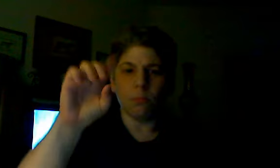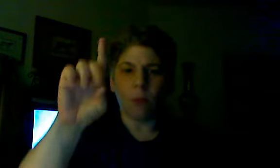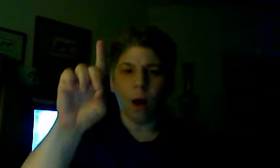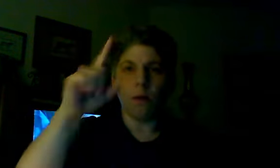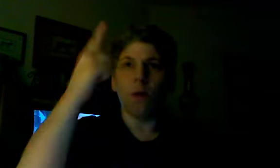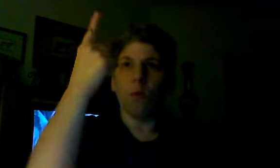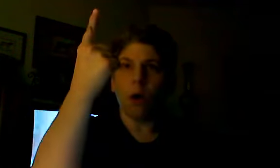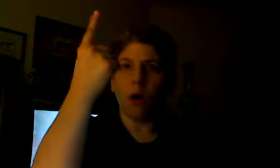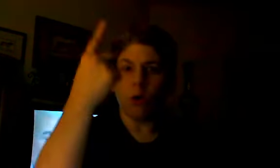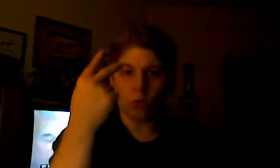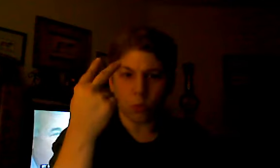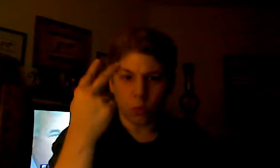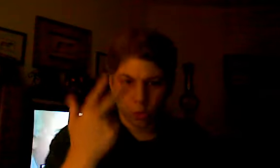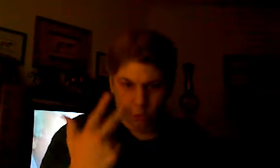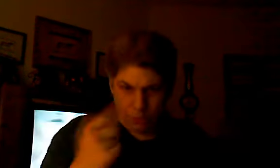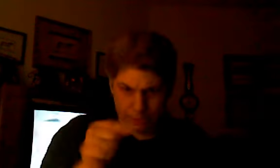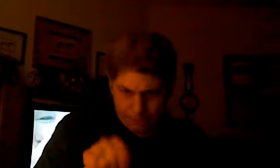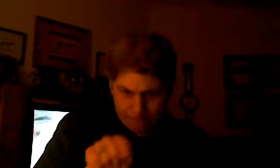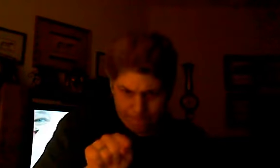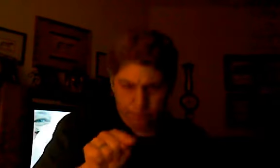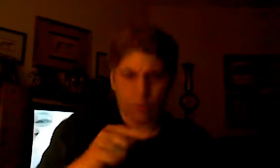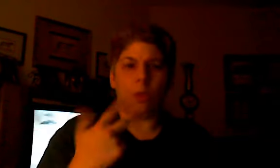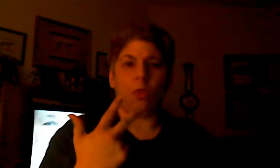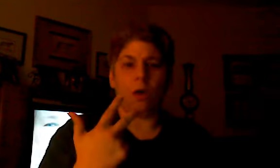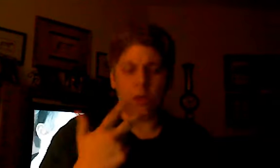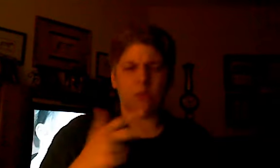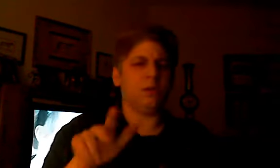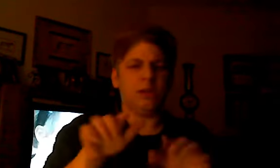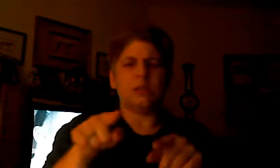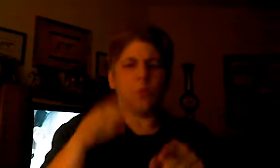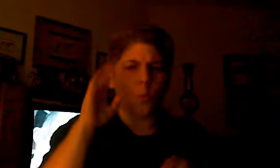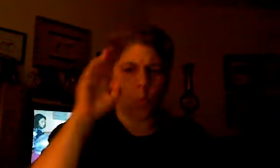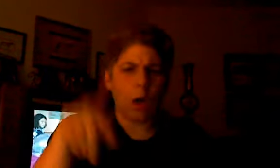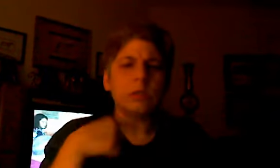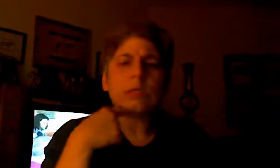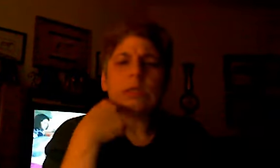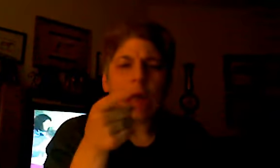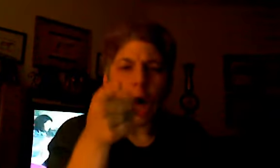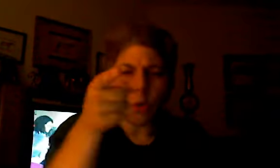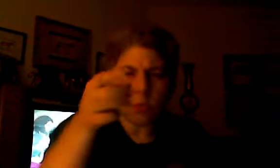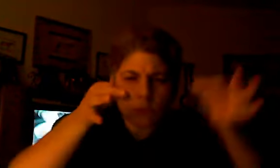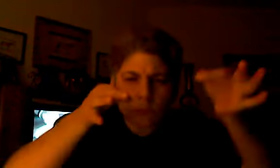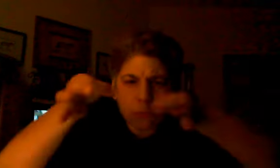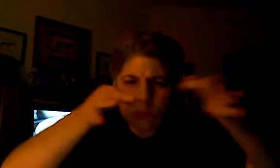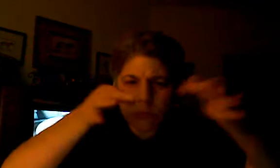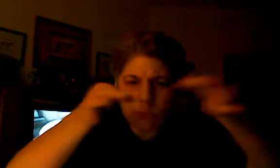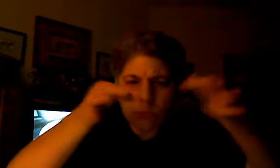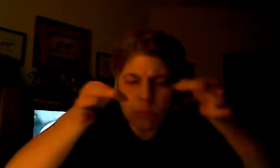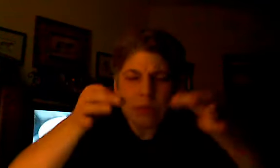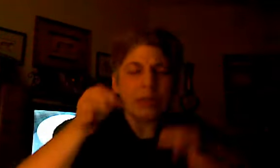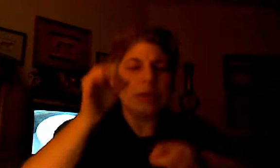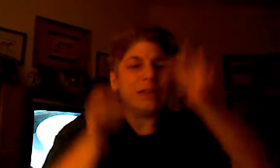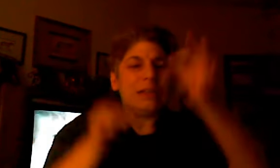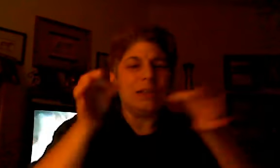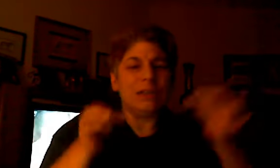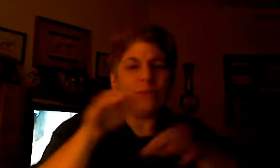in there. I love it. My wife takes a moment. She loves me so much. That's what brings me back. Chopin and tamarones. I've never had anything